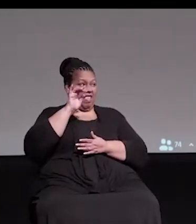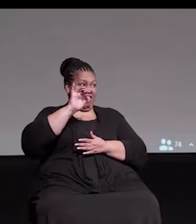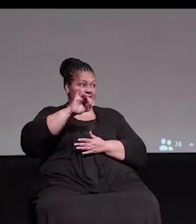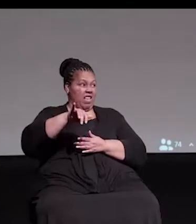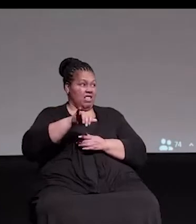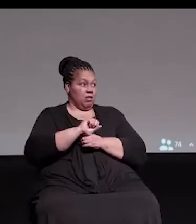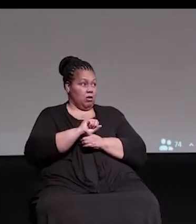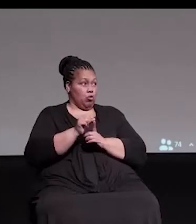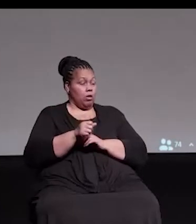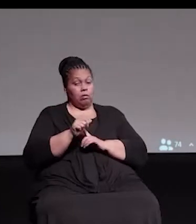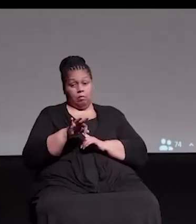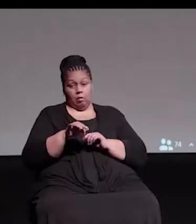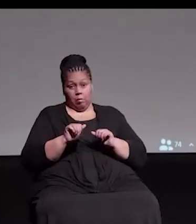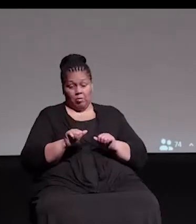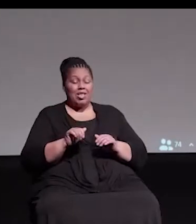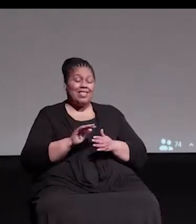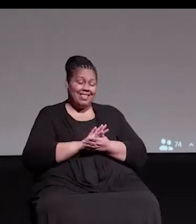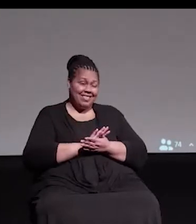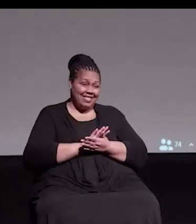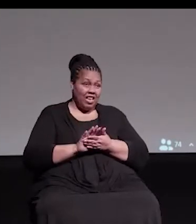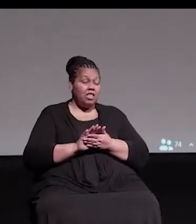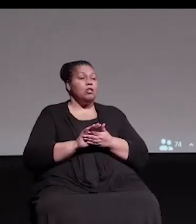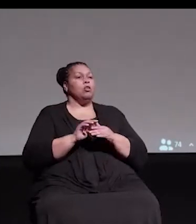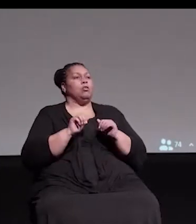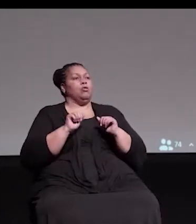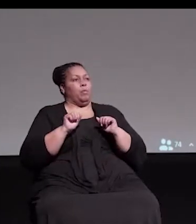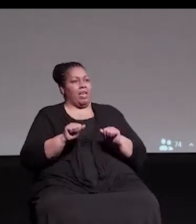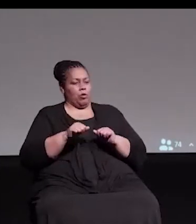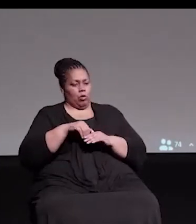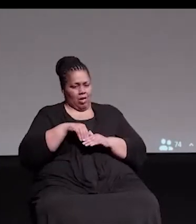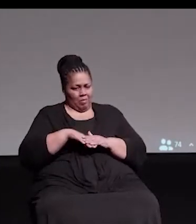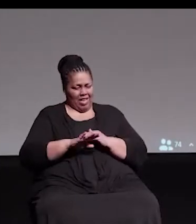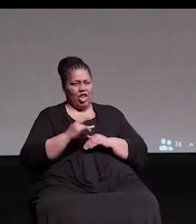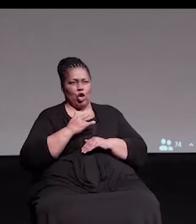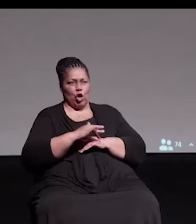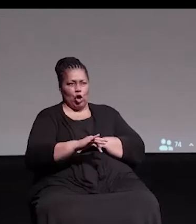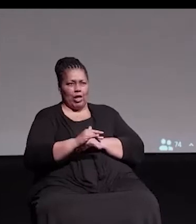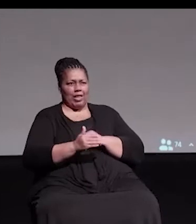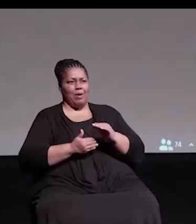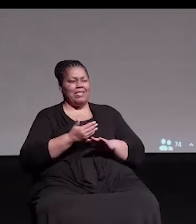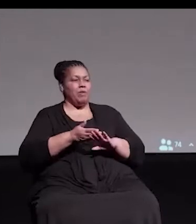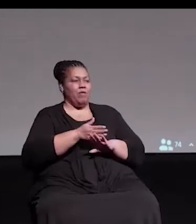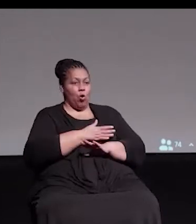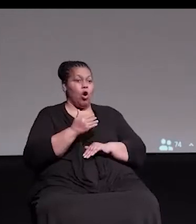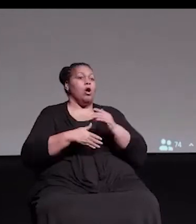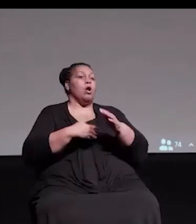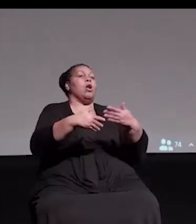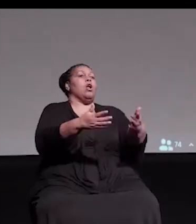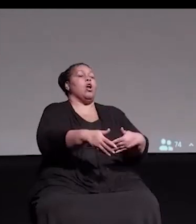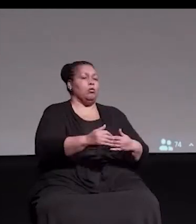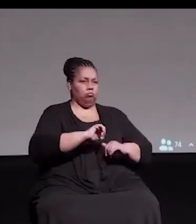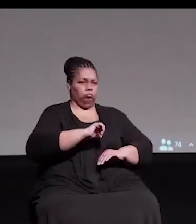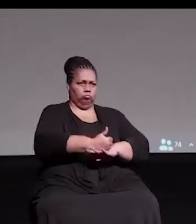where, if possible, it's nice to be able to come in, you know, earlier in the process before things get really like set in